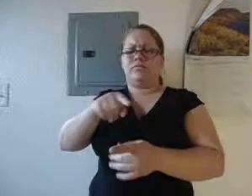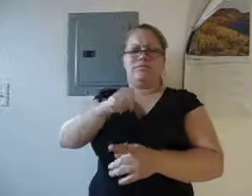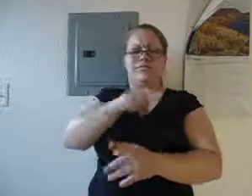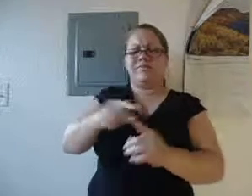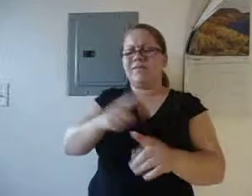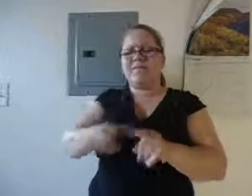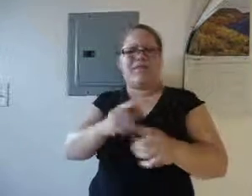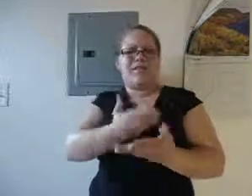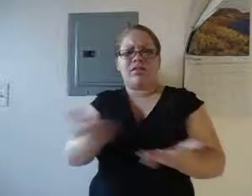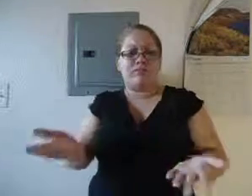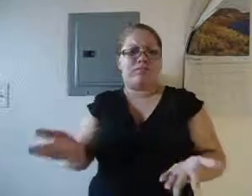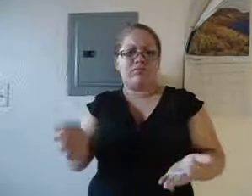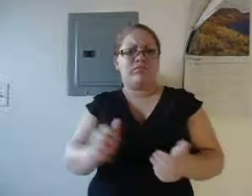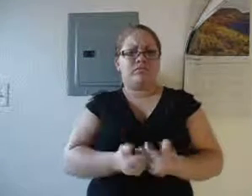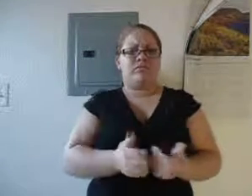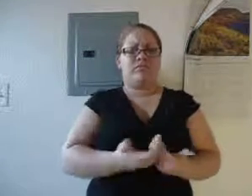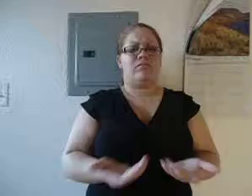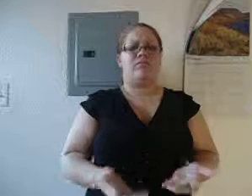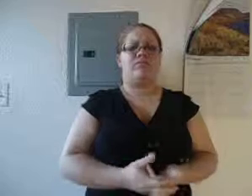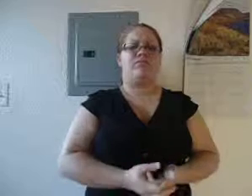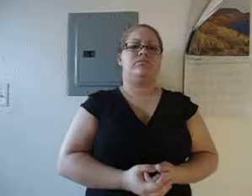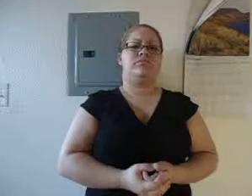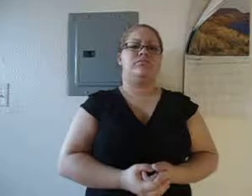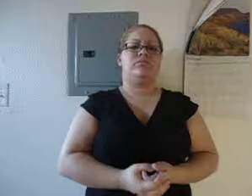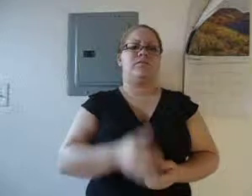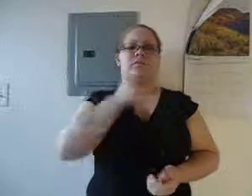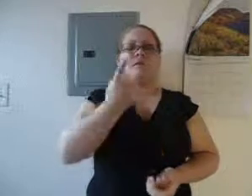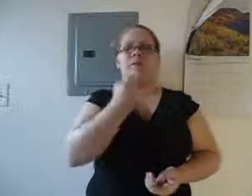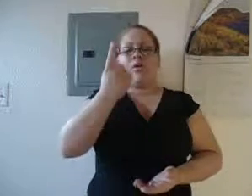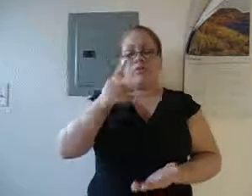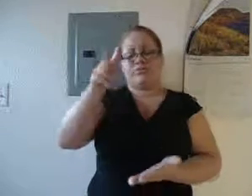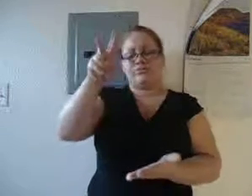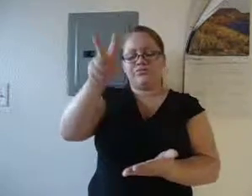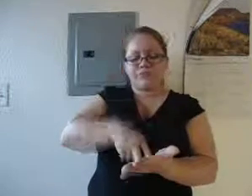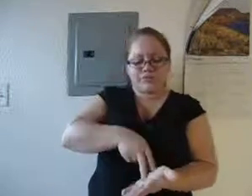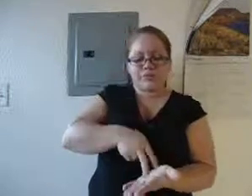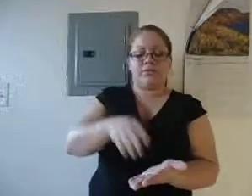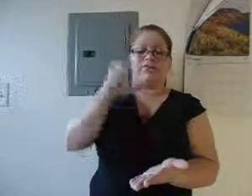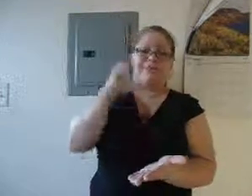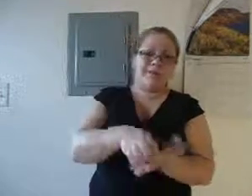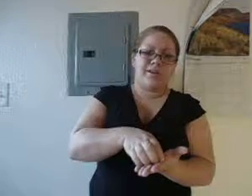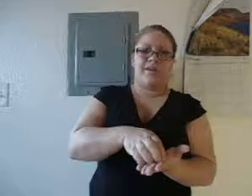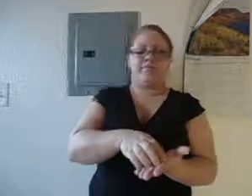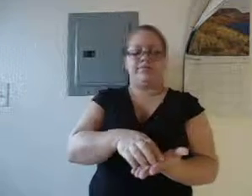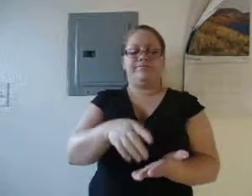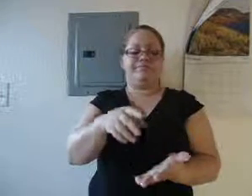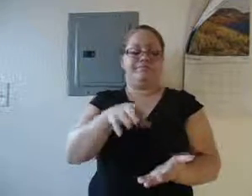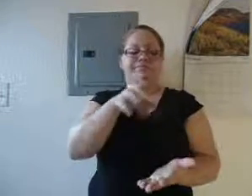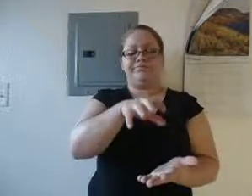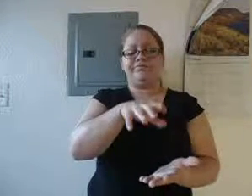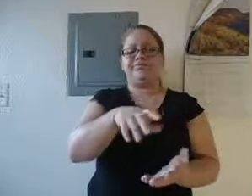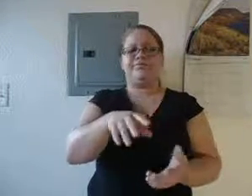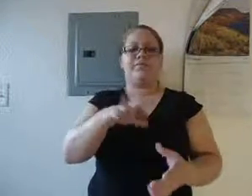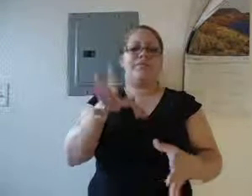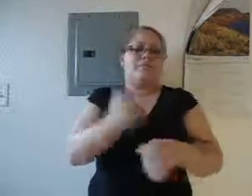way. Instead of just reading a paragraph and writing down the main idea, now they're doing it to do a real research